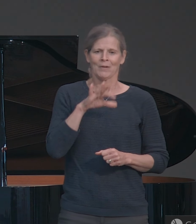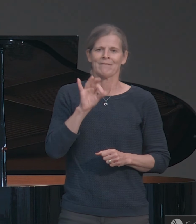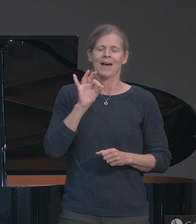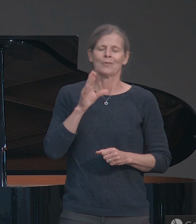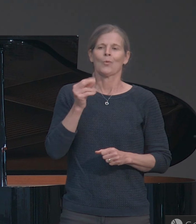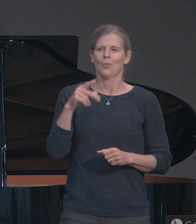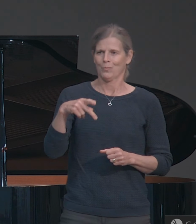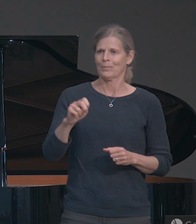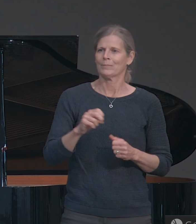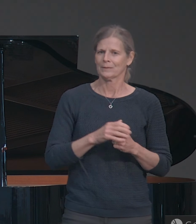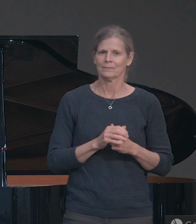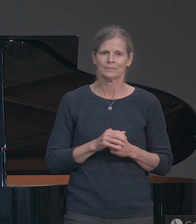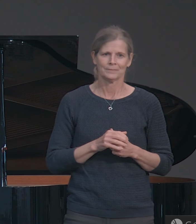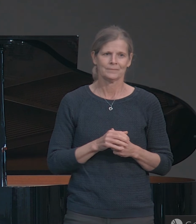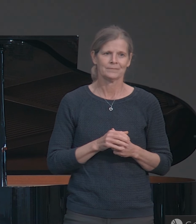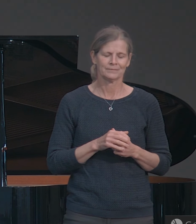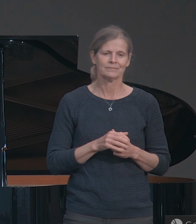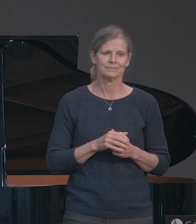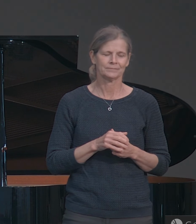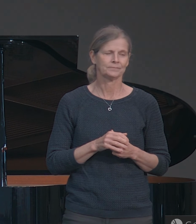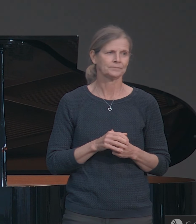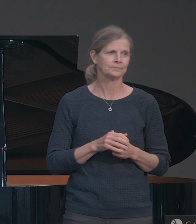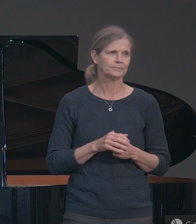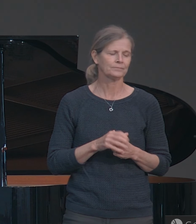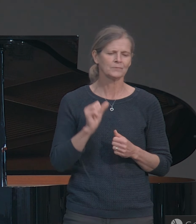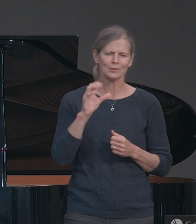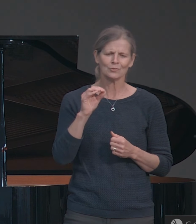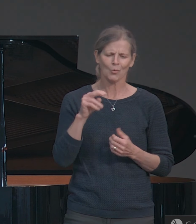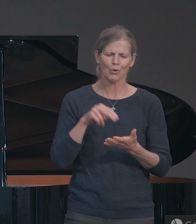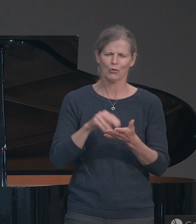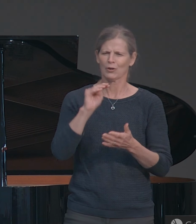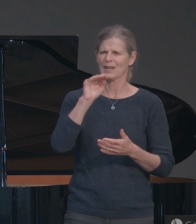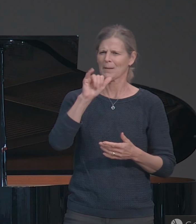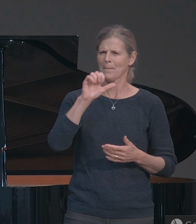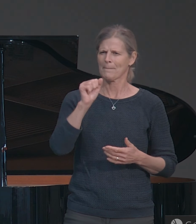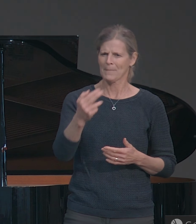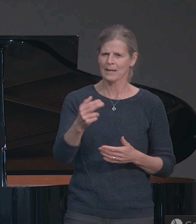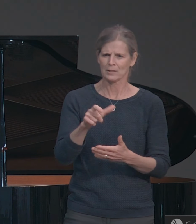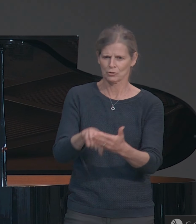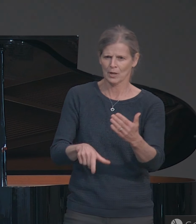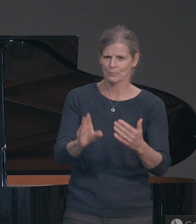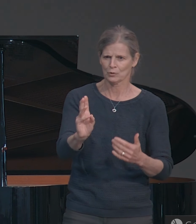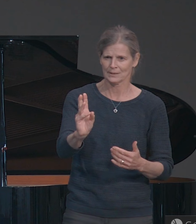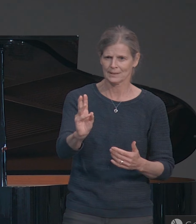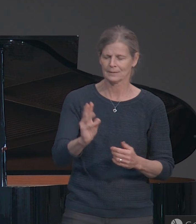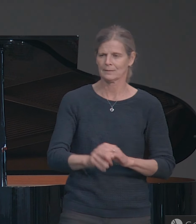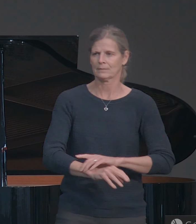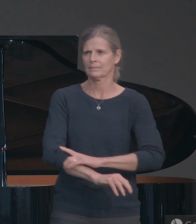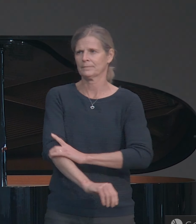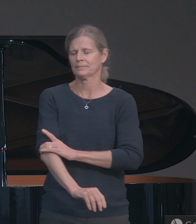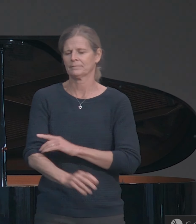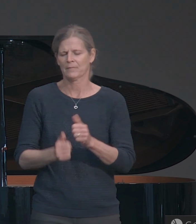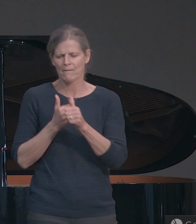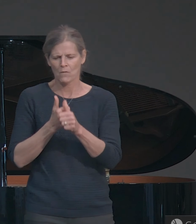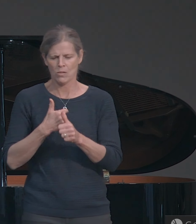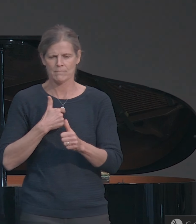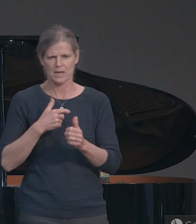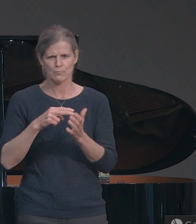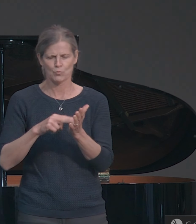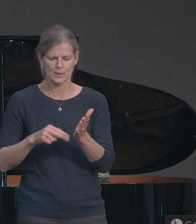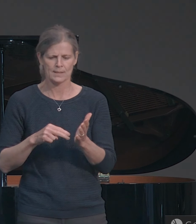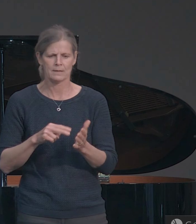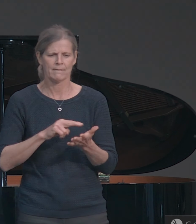hope. We find hope. So look at Micah chapter 6. And follow along as I